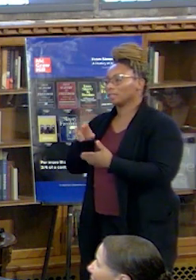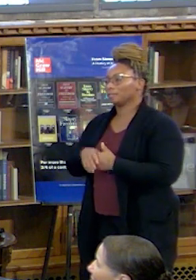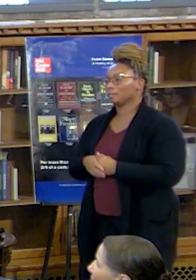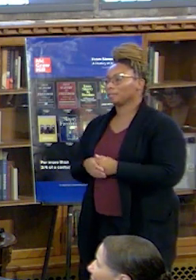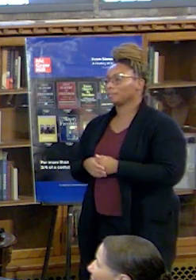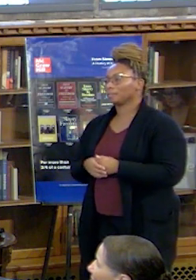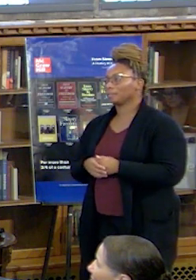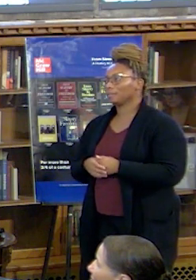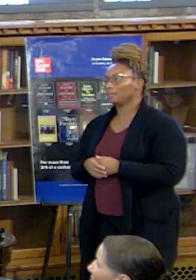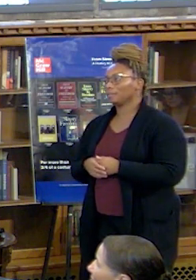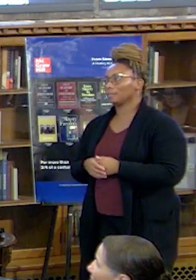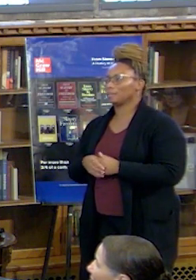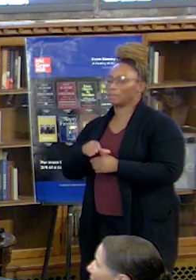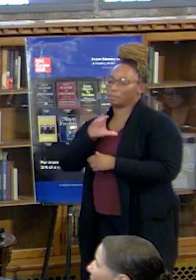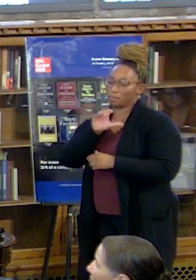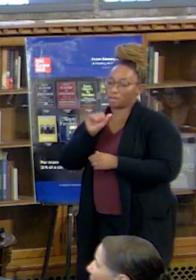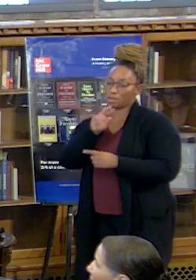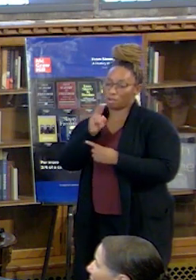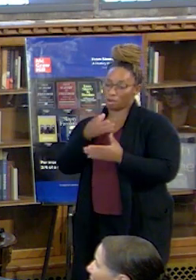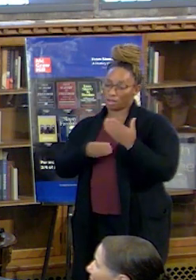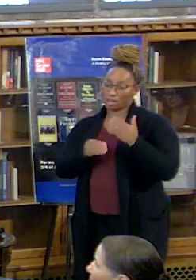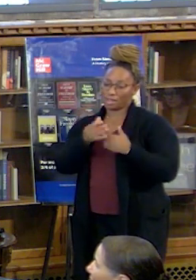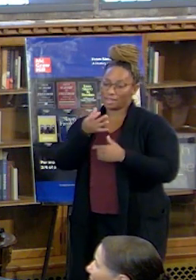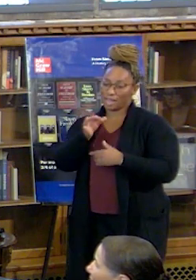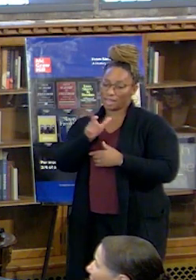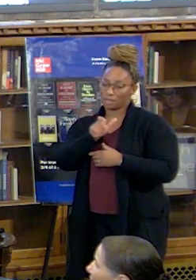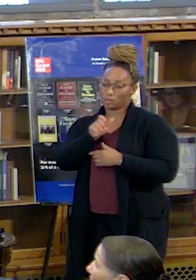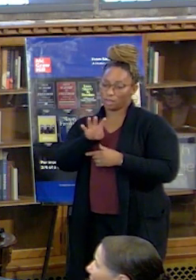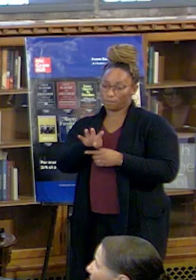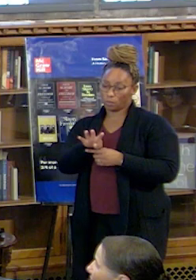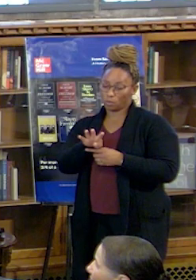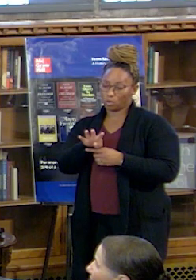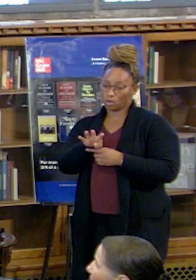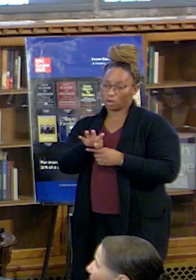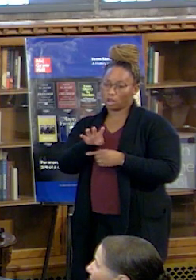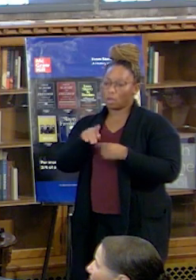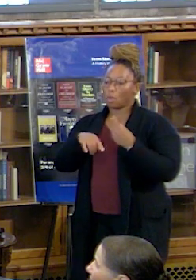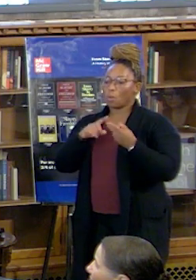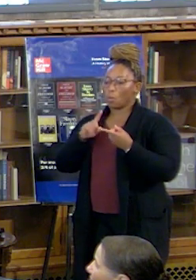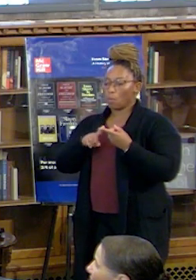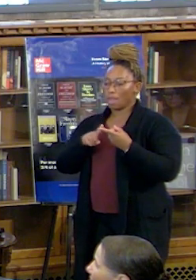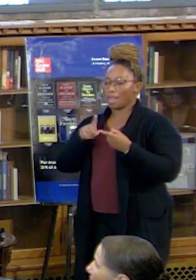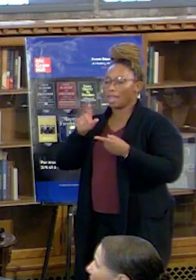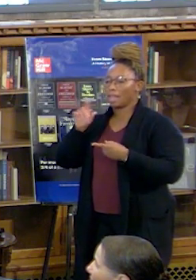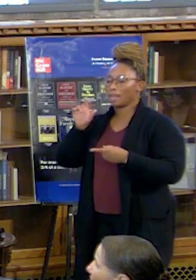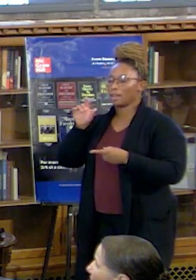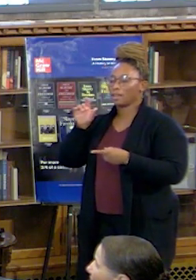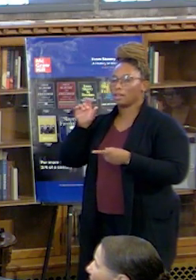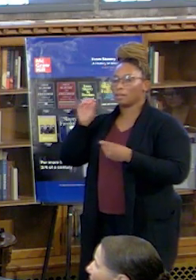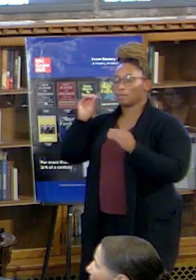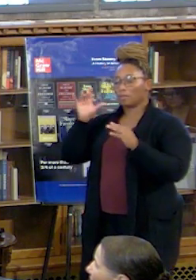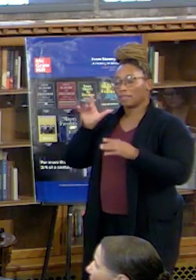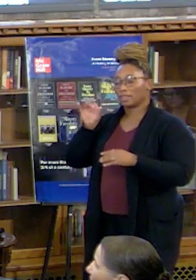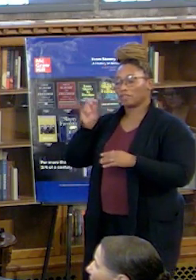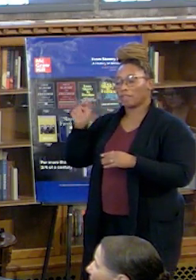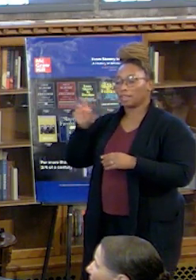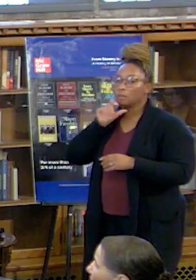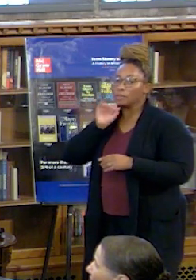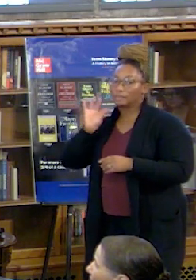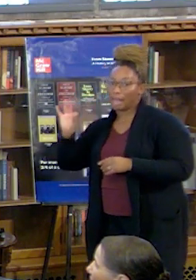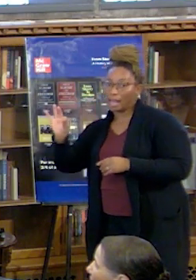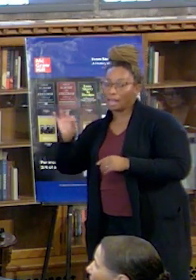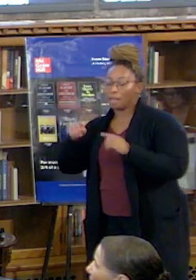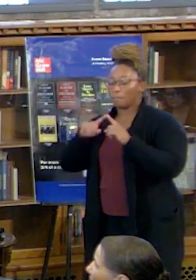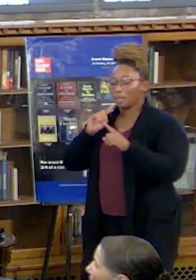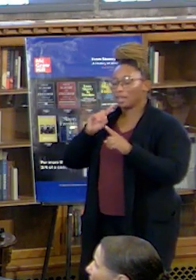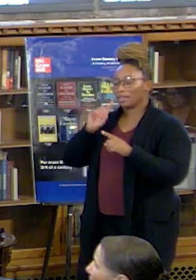historically car died 194 when Franklin was 9 years old but the political and economic system that we